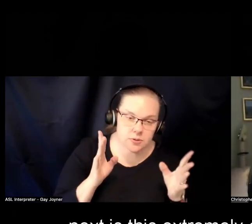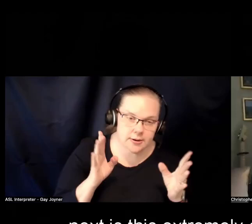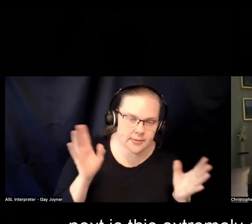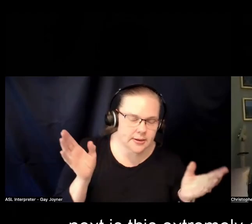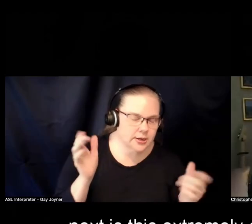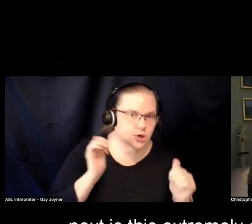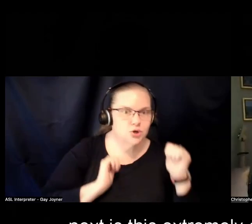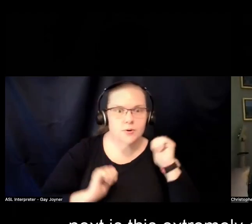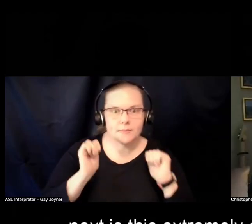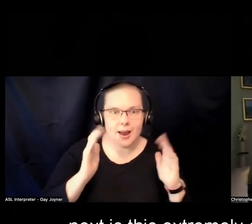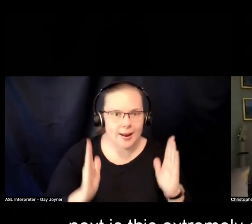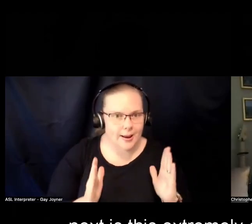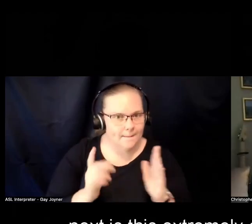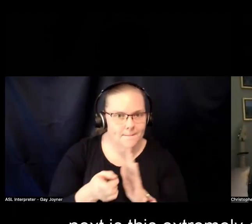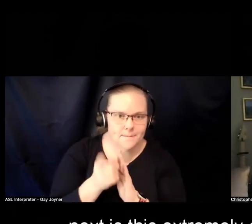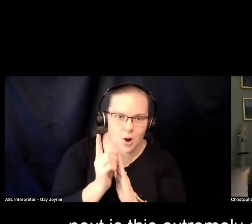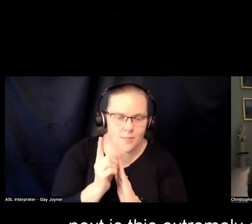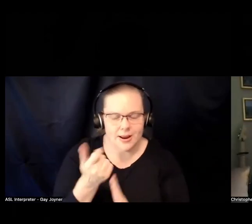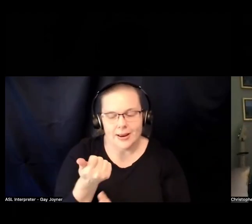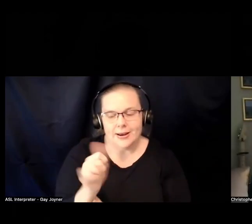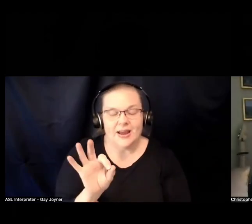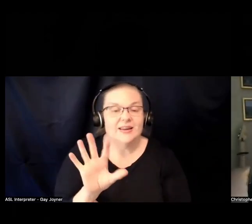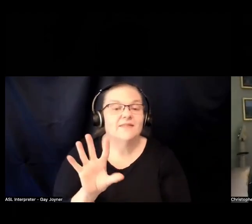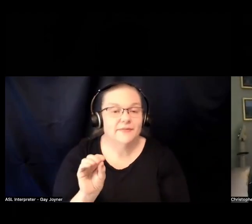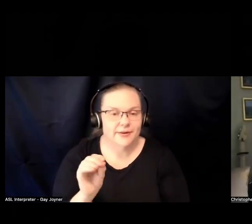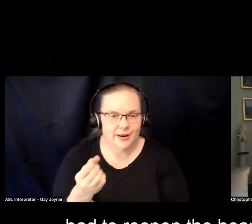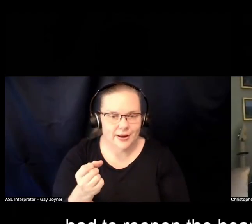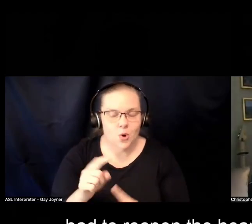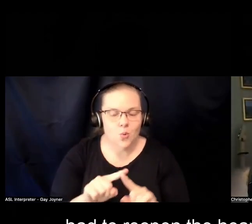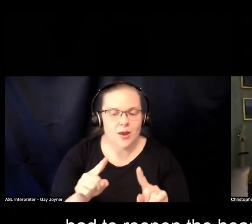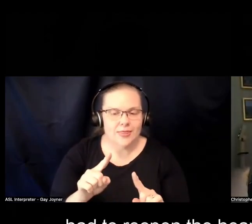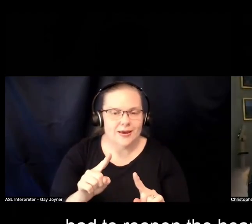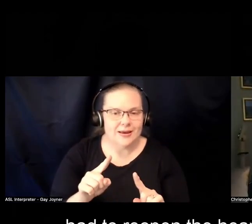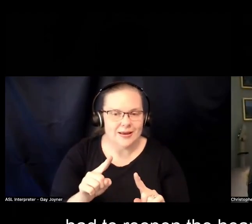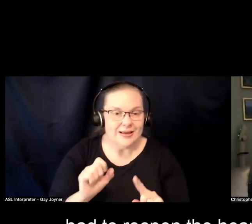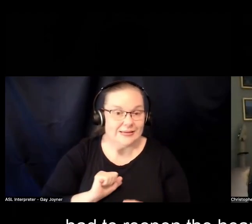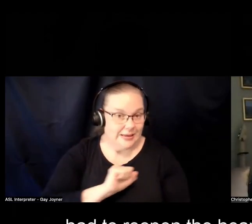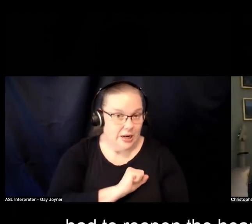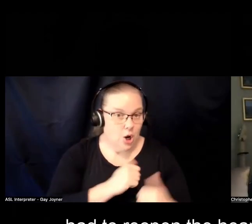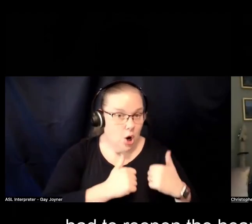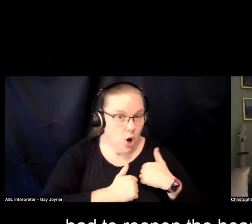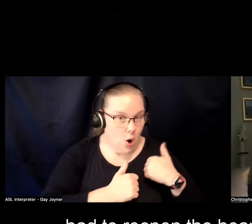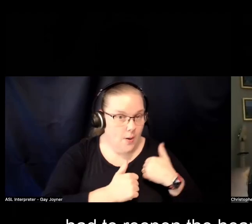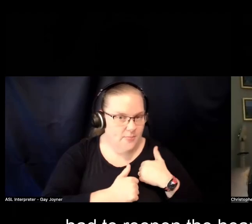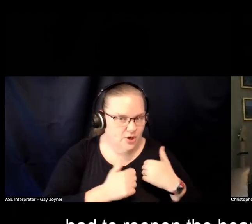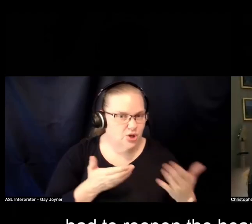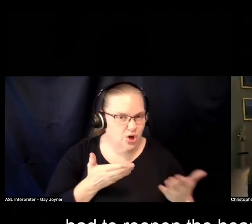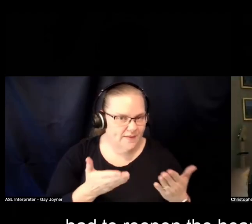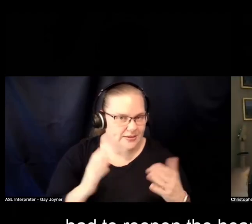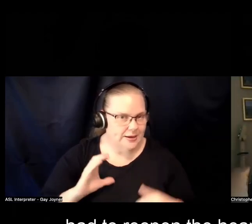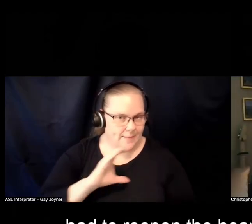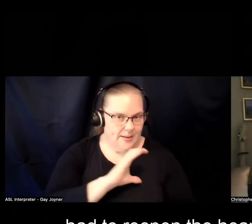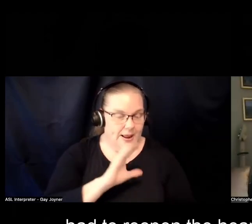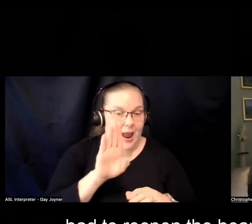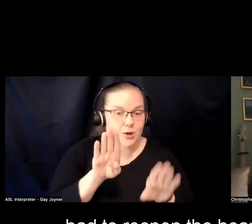of 1950 where the Senate Armed Services Committee had to reopen the hearings. And